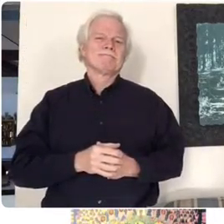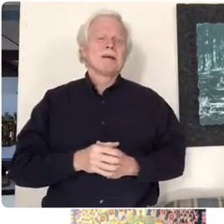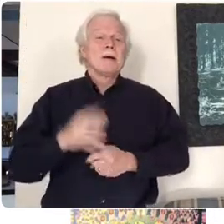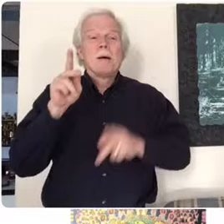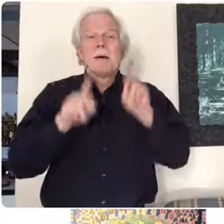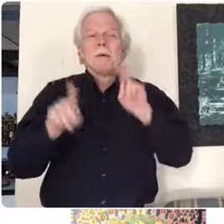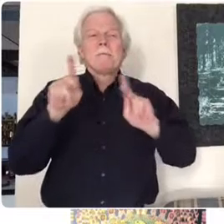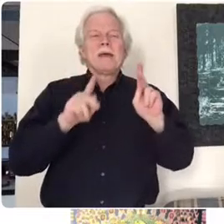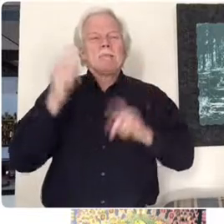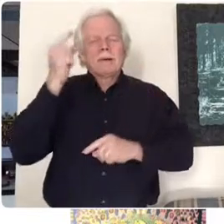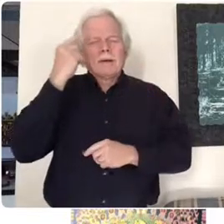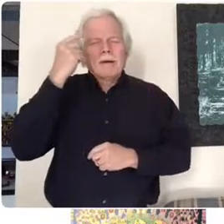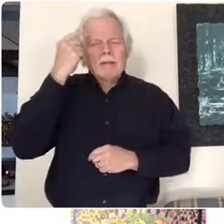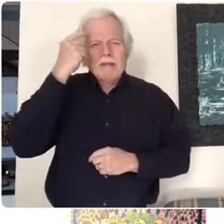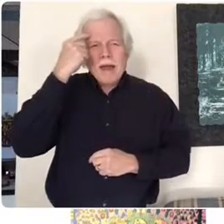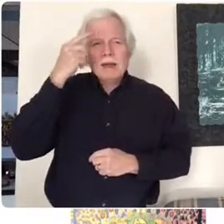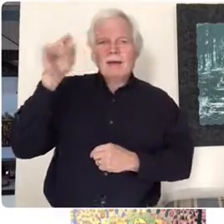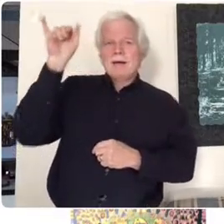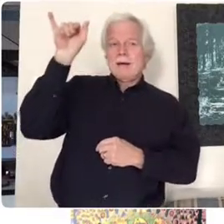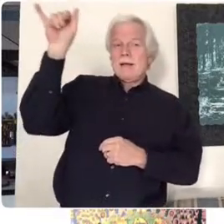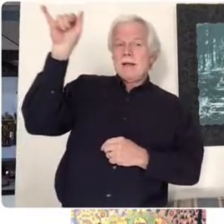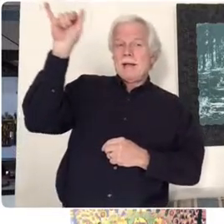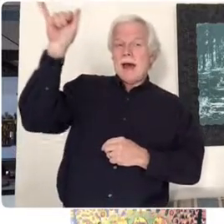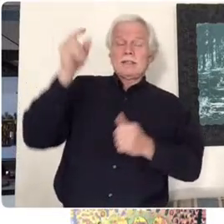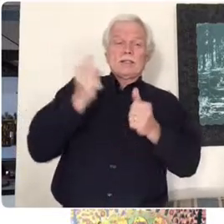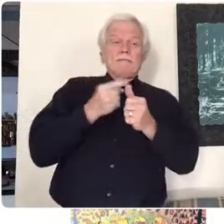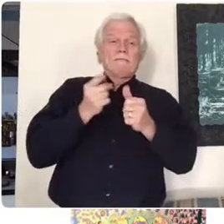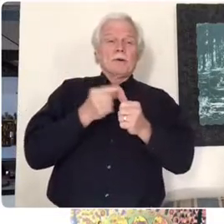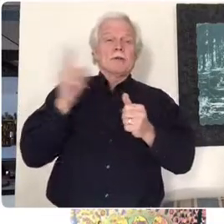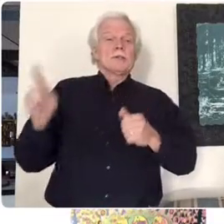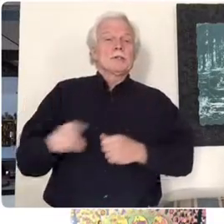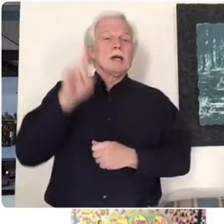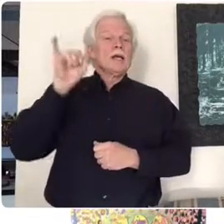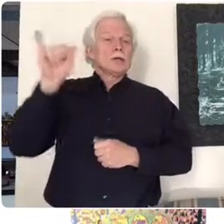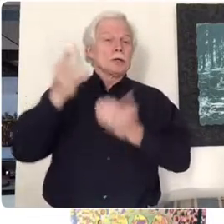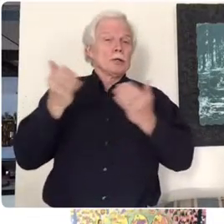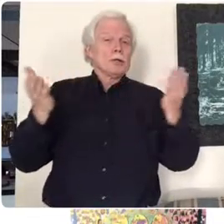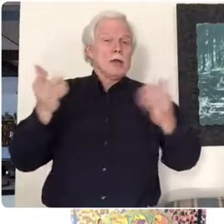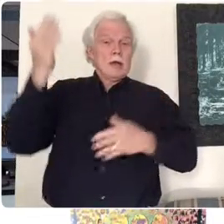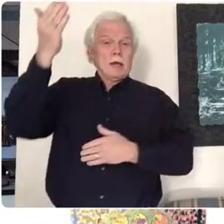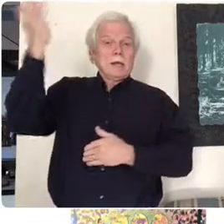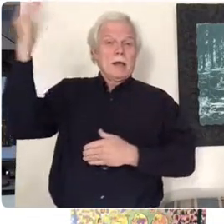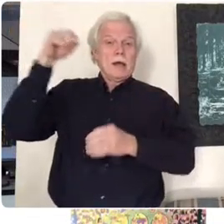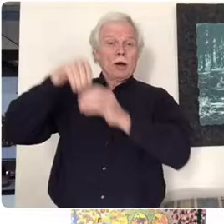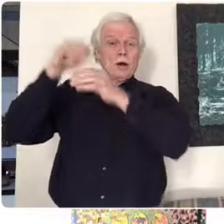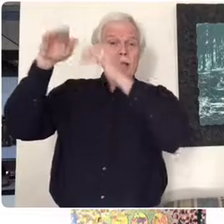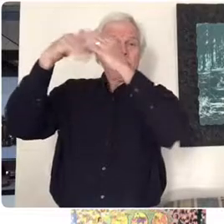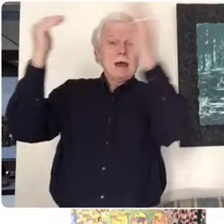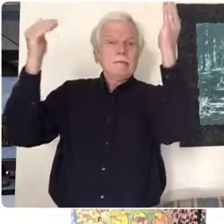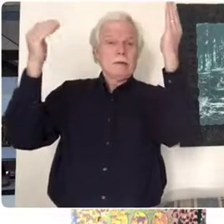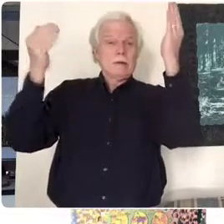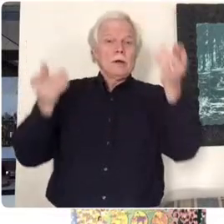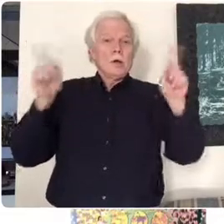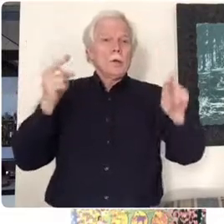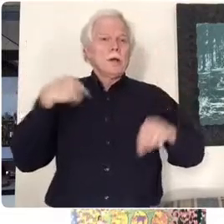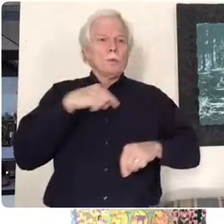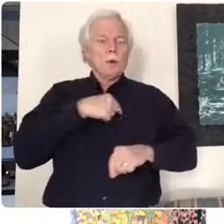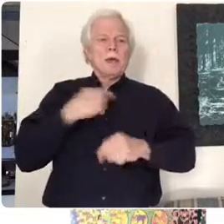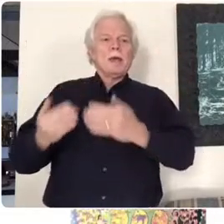People think that's the first eternal thing there in heaven when we